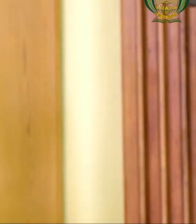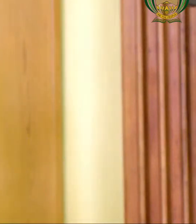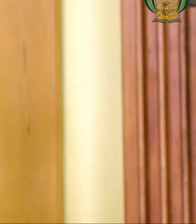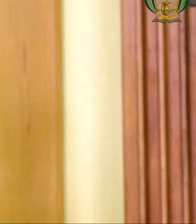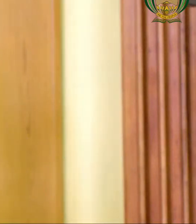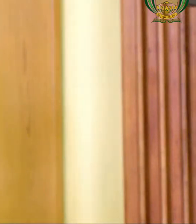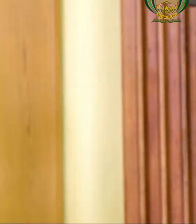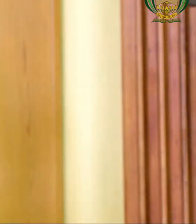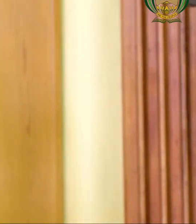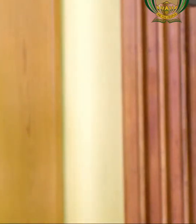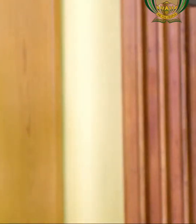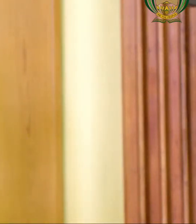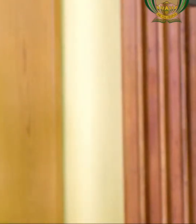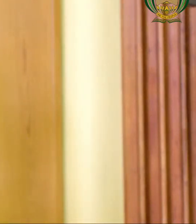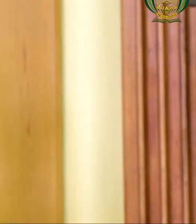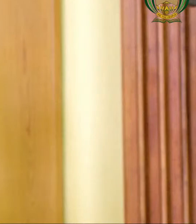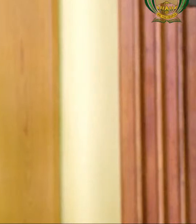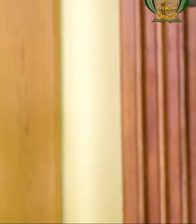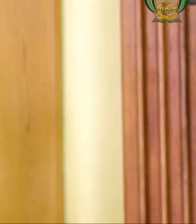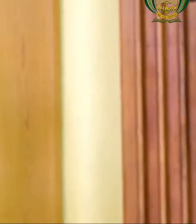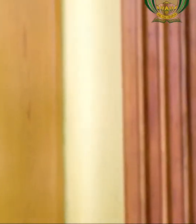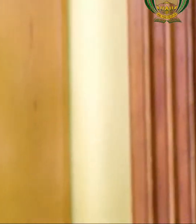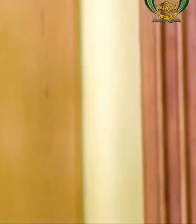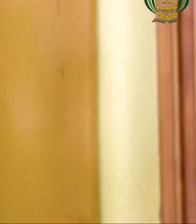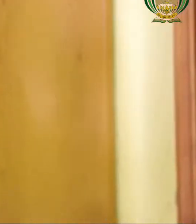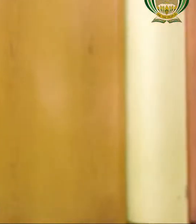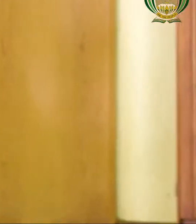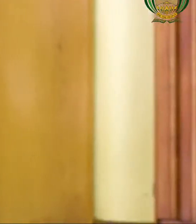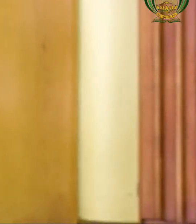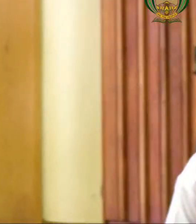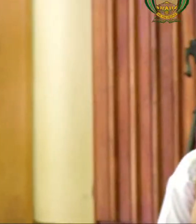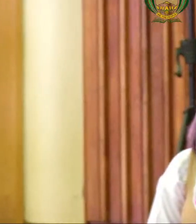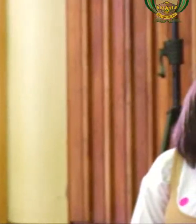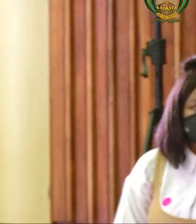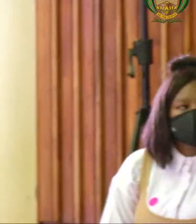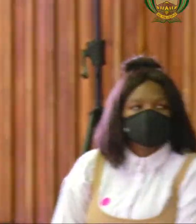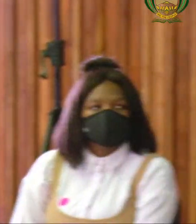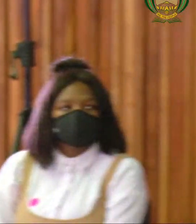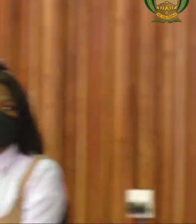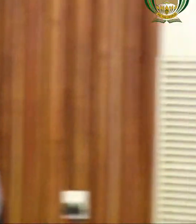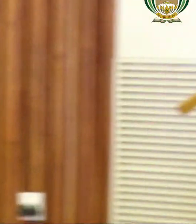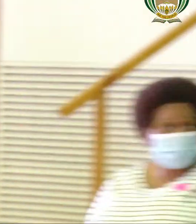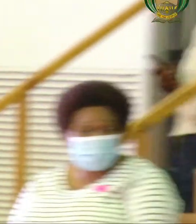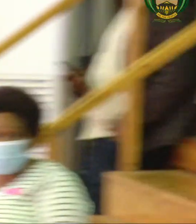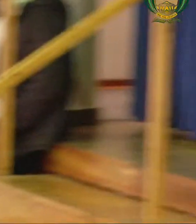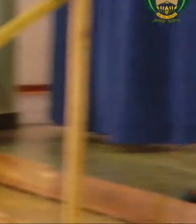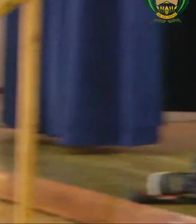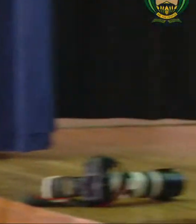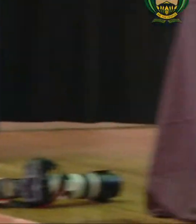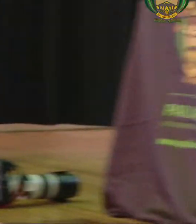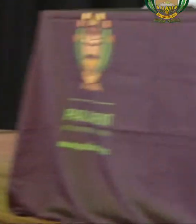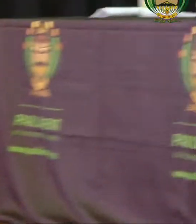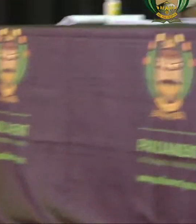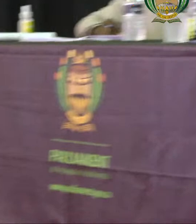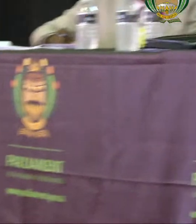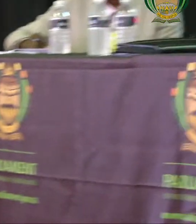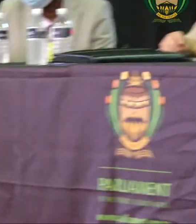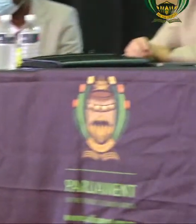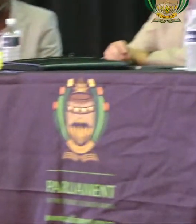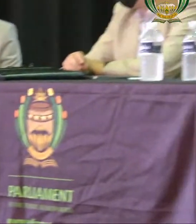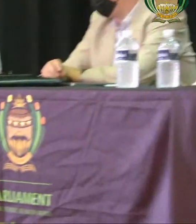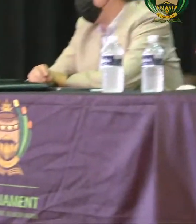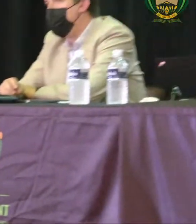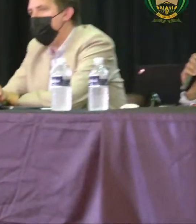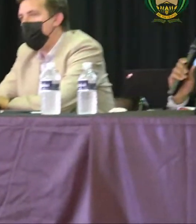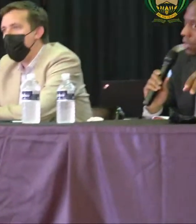Chair. Thank you. So it's not speaking on behalf of the DA, but it's speak on behalf of the branch. Of the branch which is coming from. As it was,